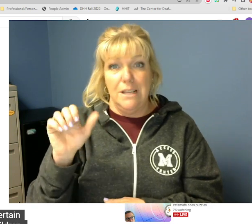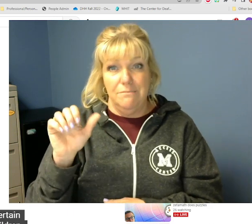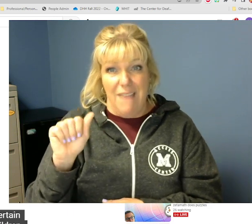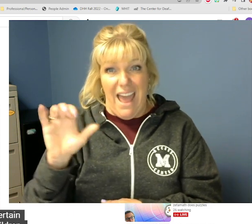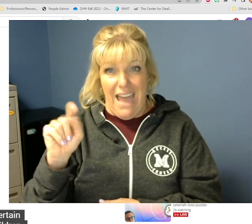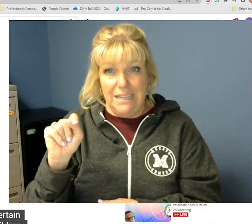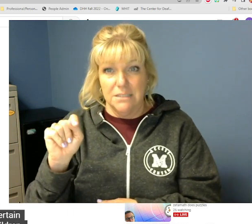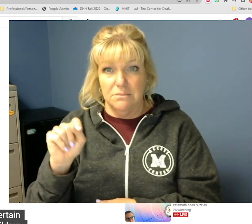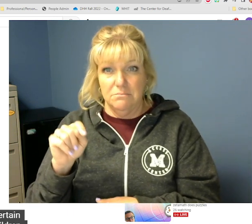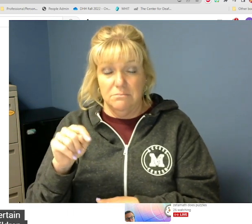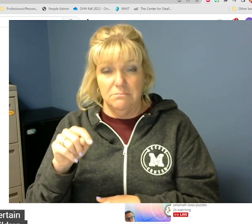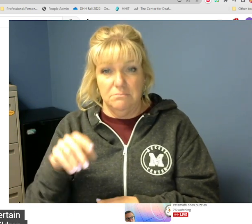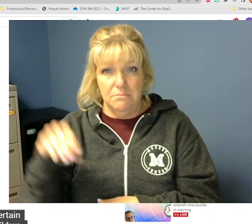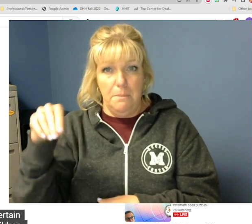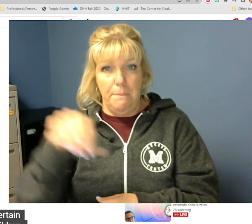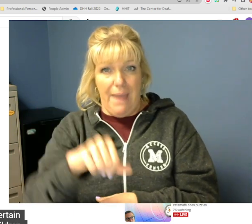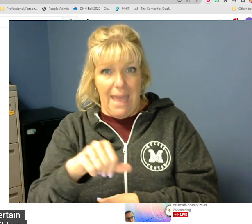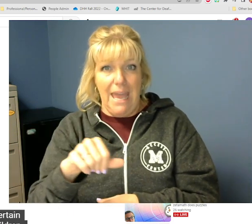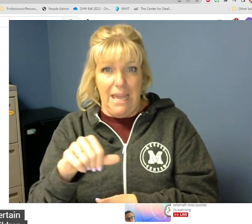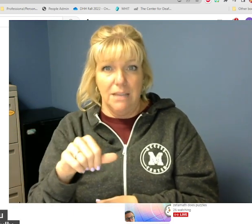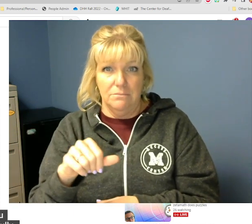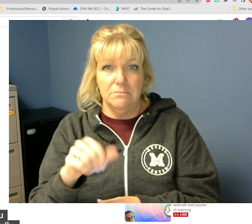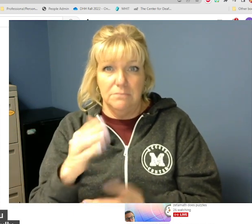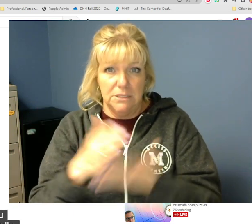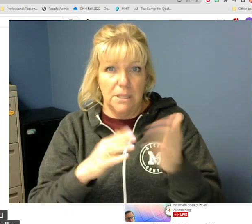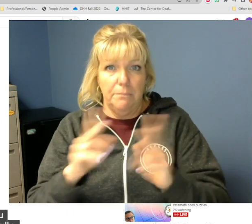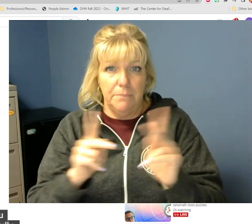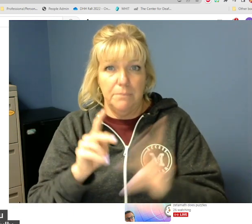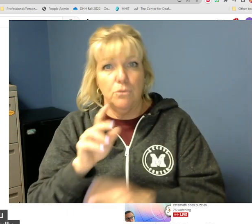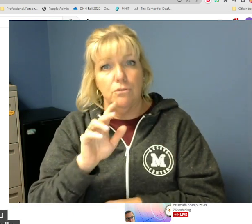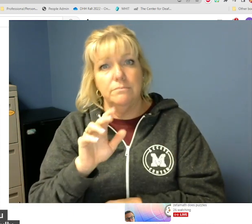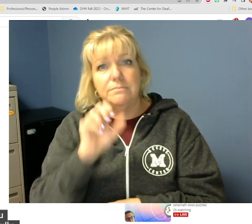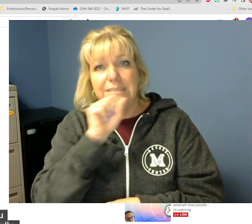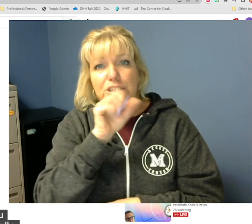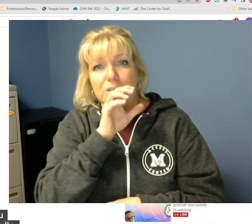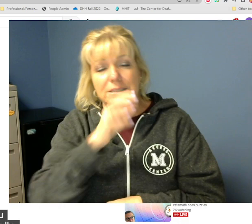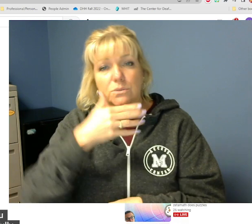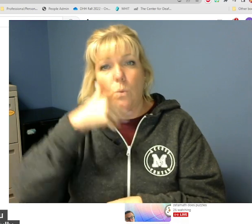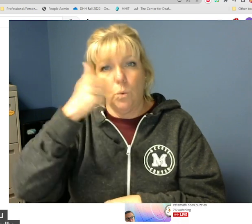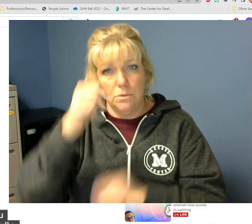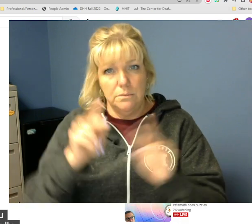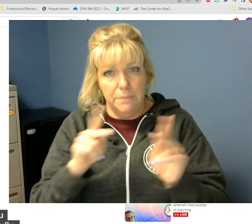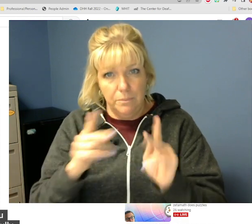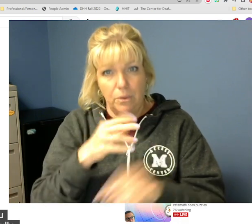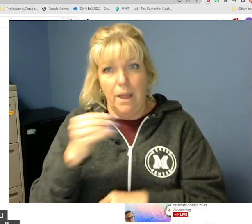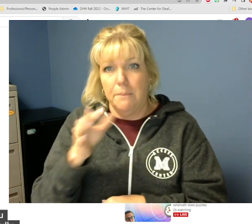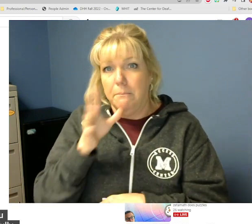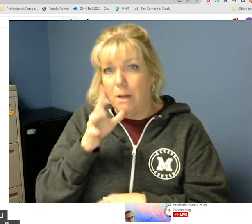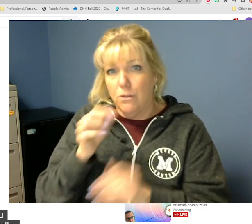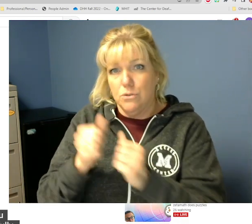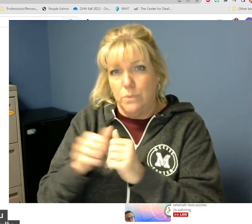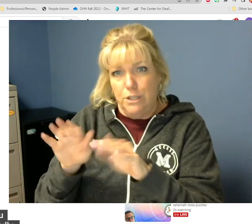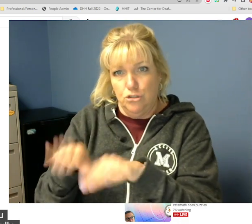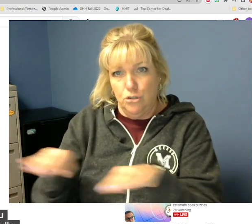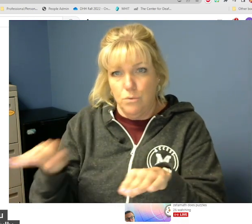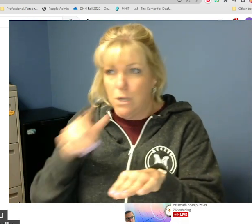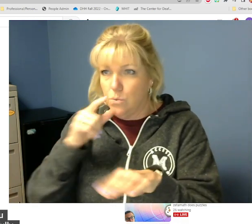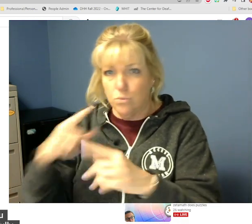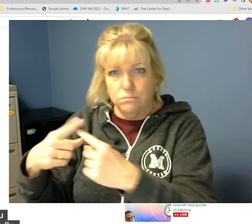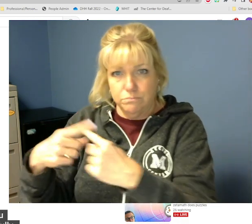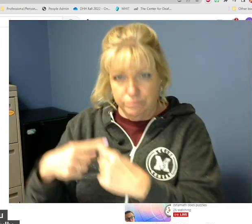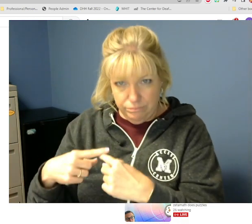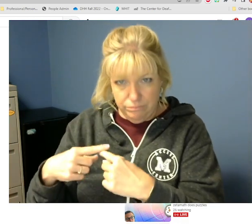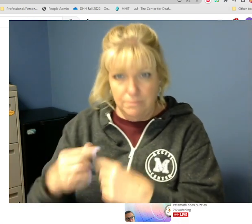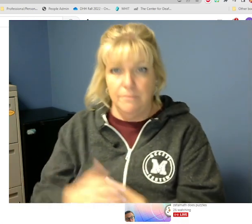a certain age and mothers with dependent children. Incidentally, a handful of you watched that, you